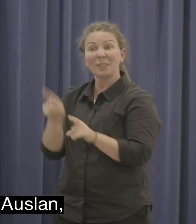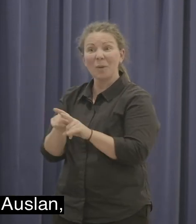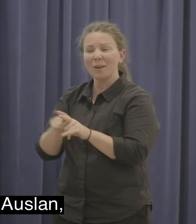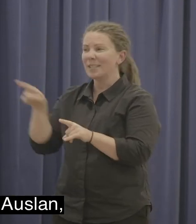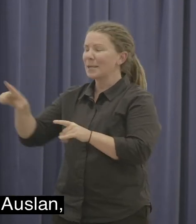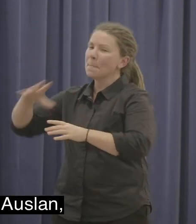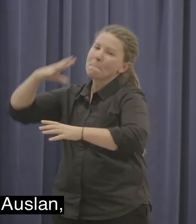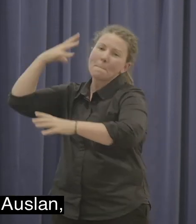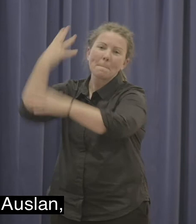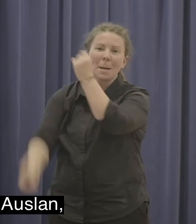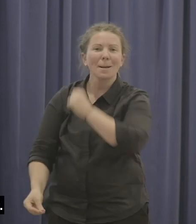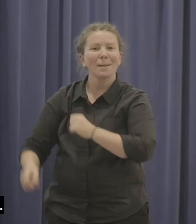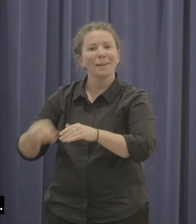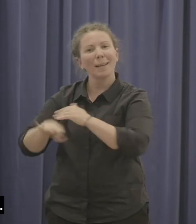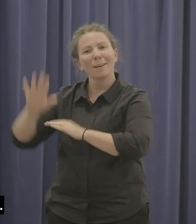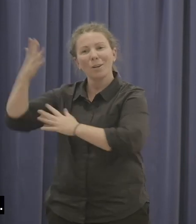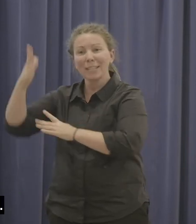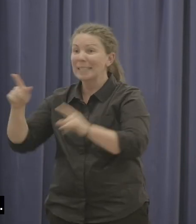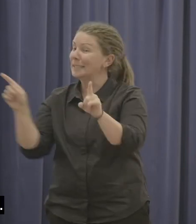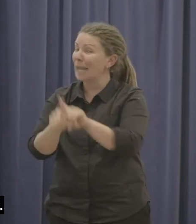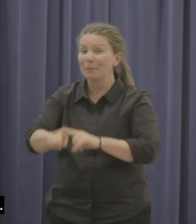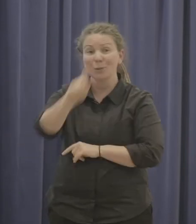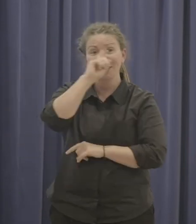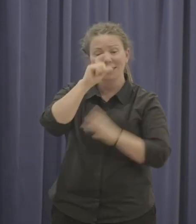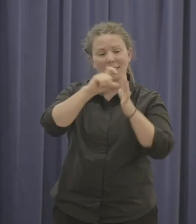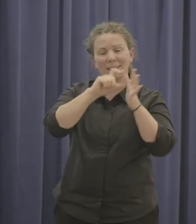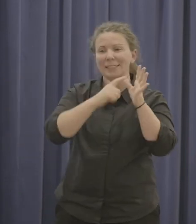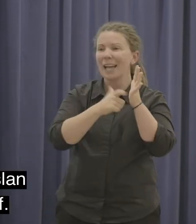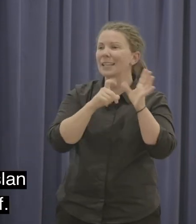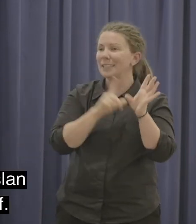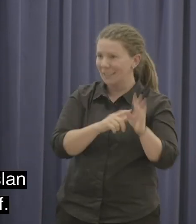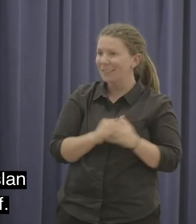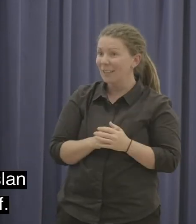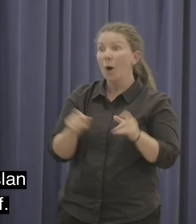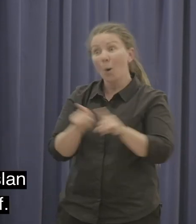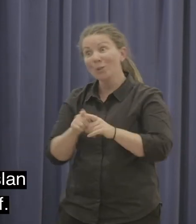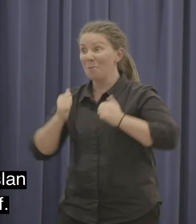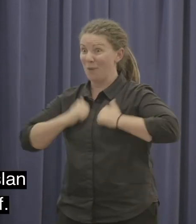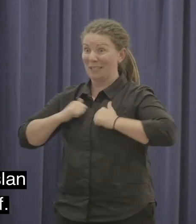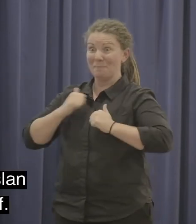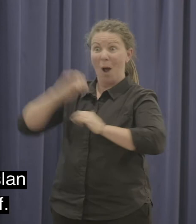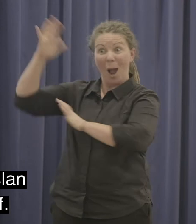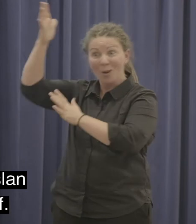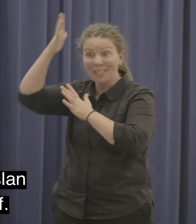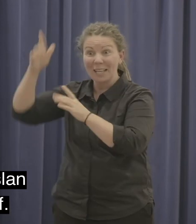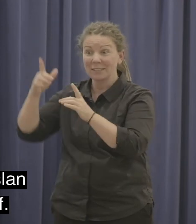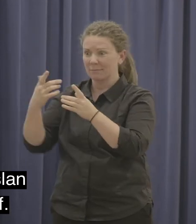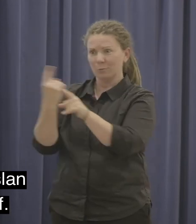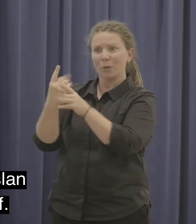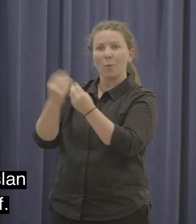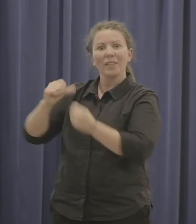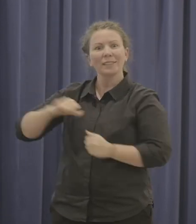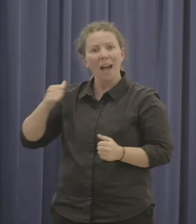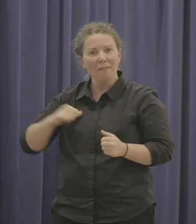is definitely immersed in Auslan, and so is her sister Darcy. I also get to practice my Auslan when conversing with